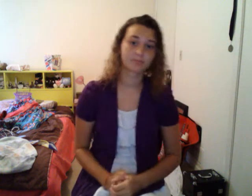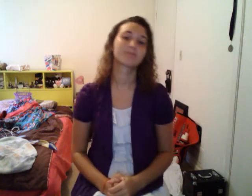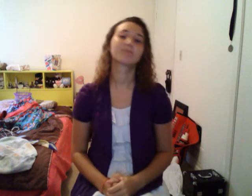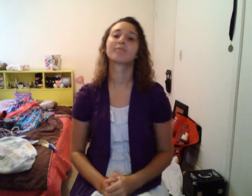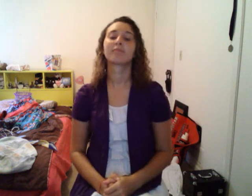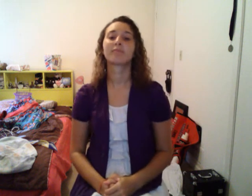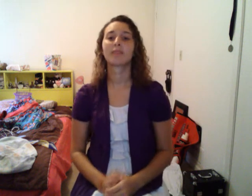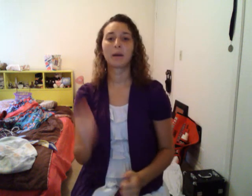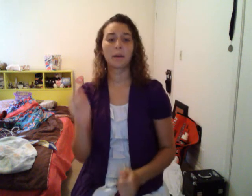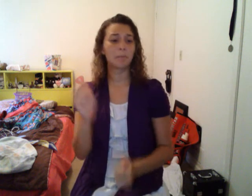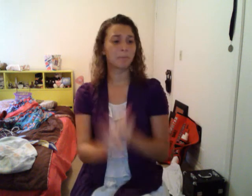Most people wouldn't.